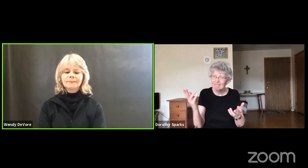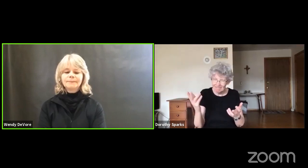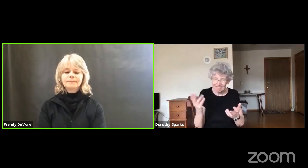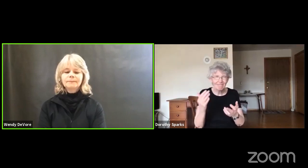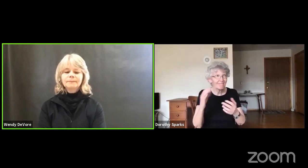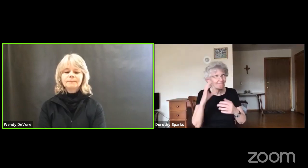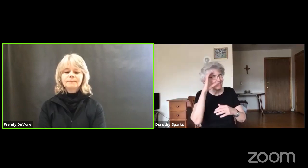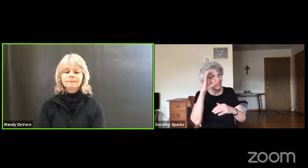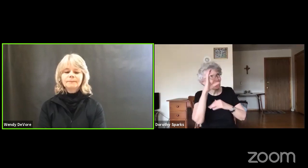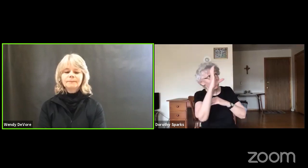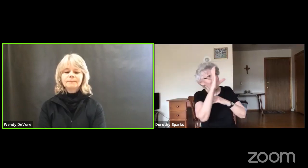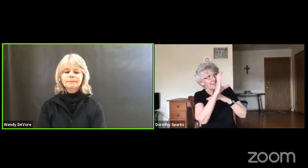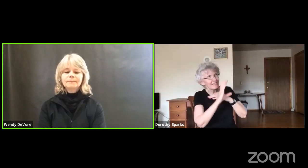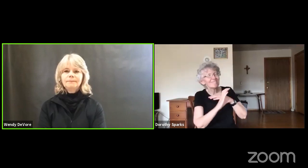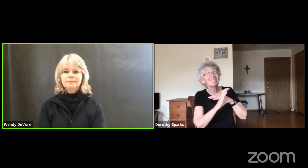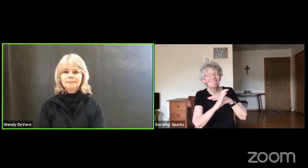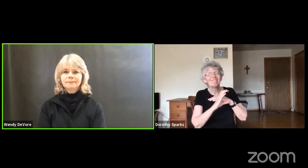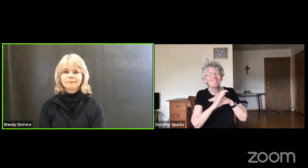disciples.